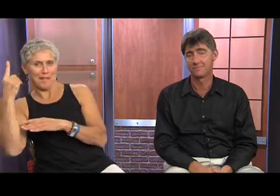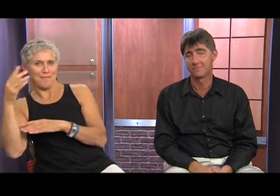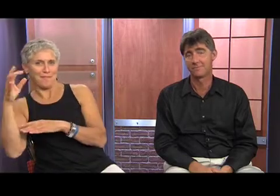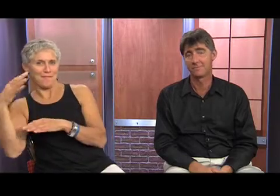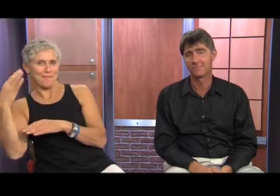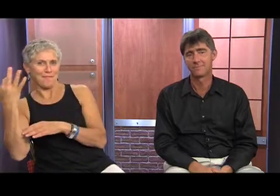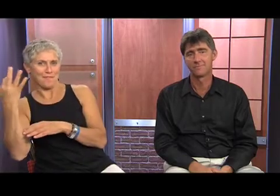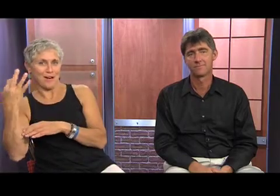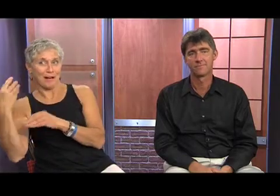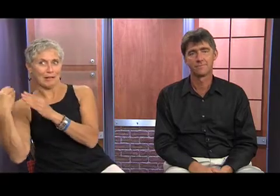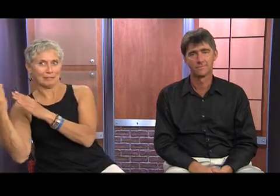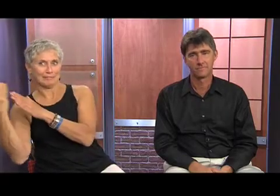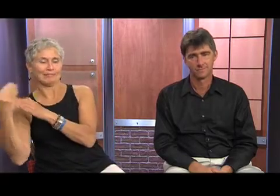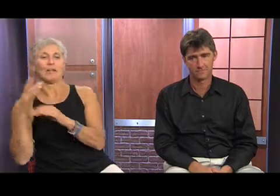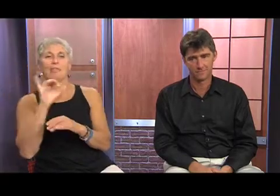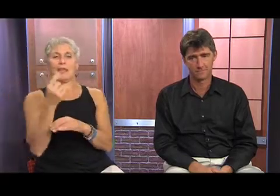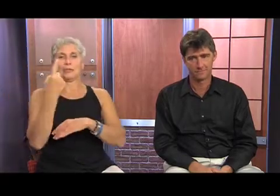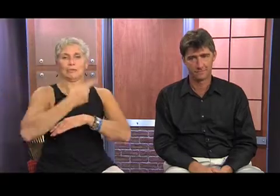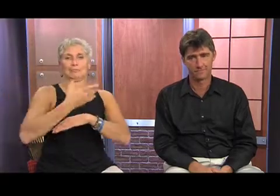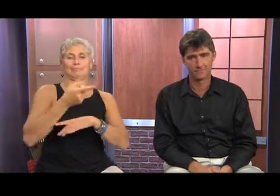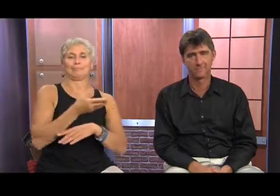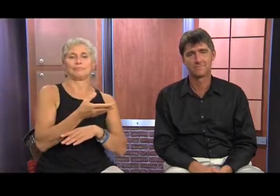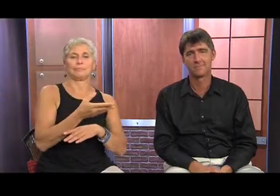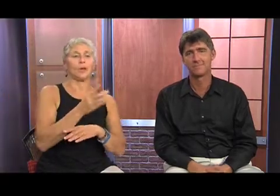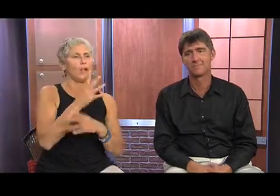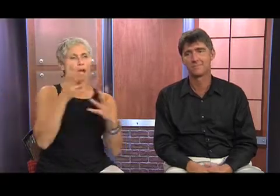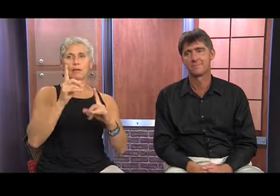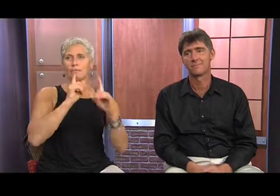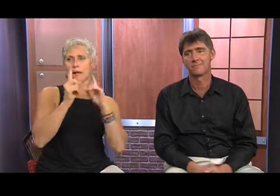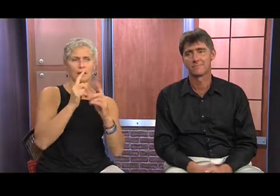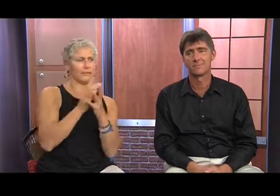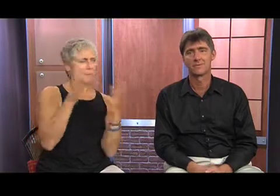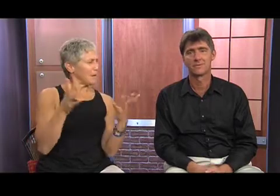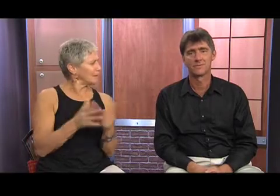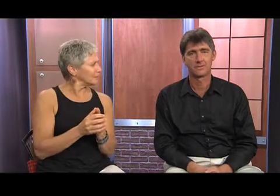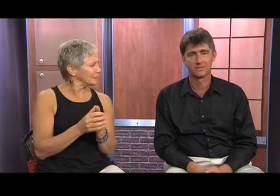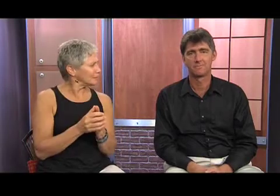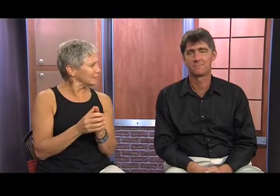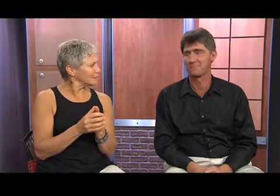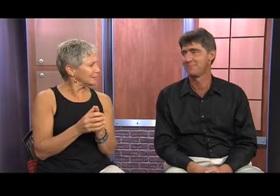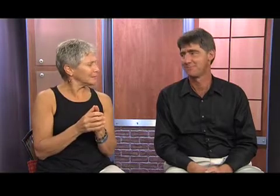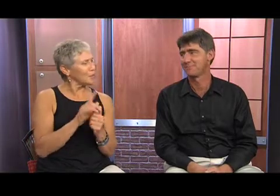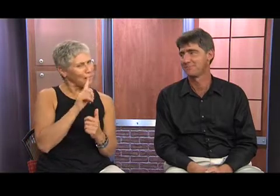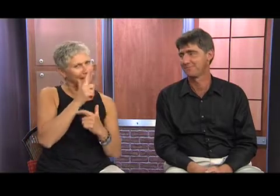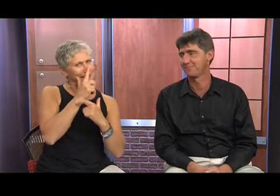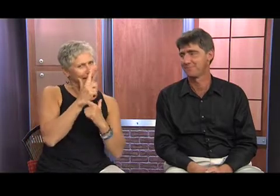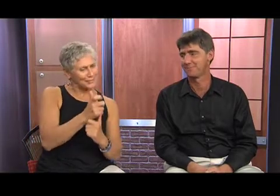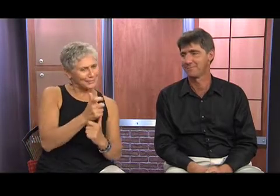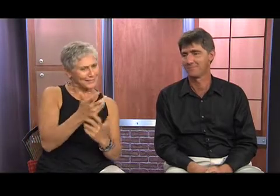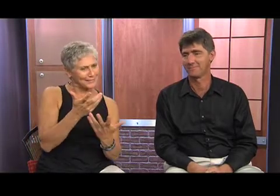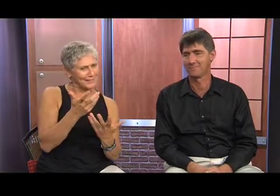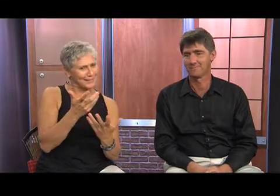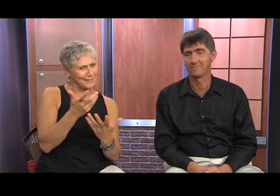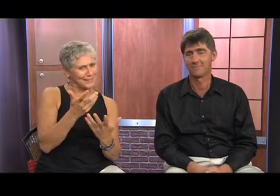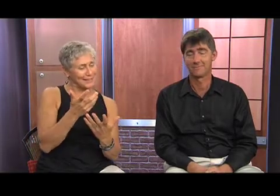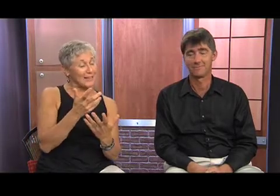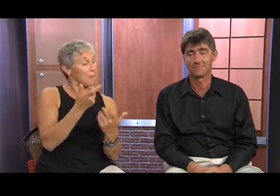there's really not a lot of dialogue, which makes it even, I think, more interesting and somewhat challenging.